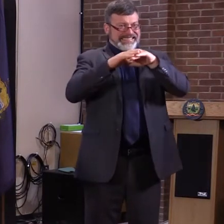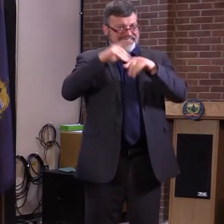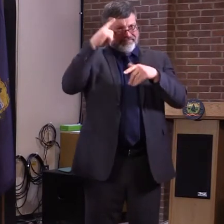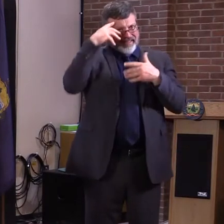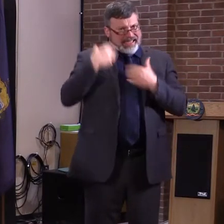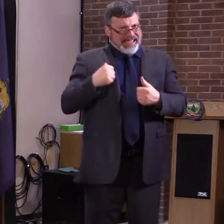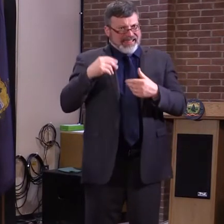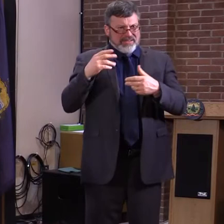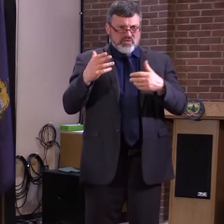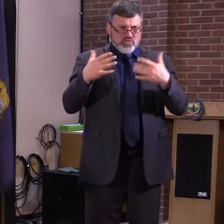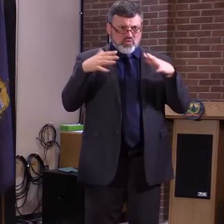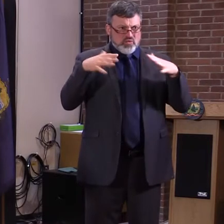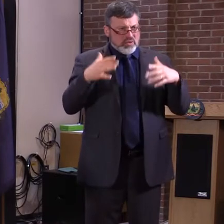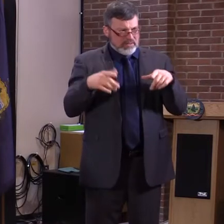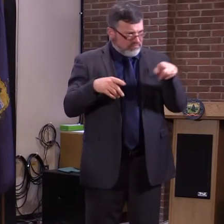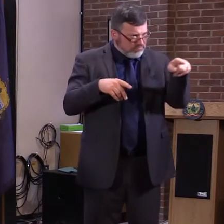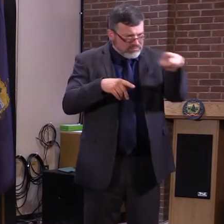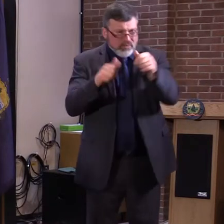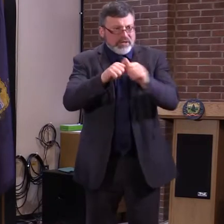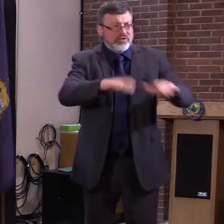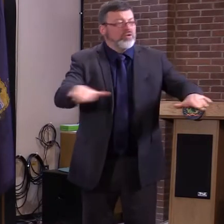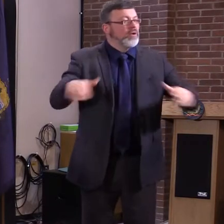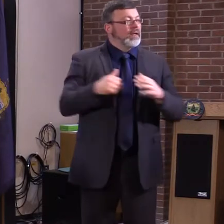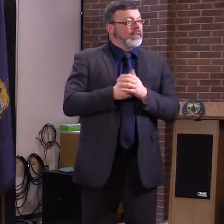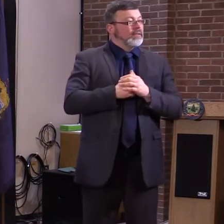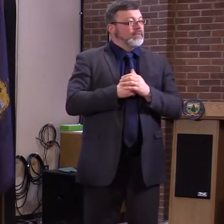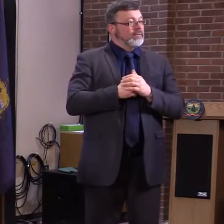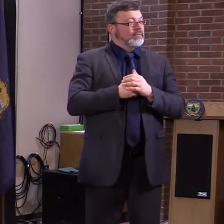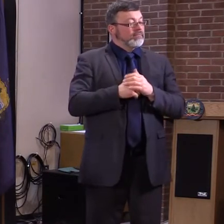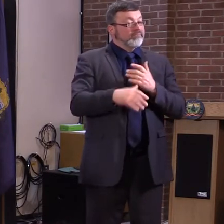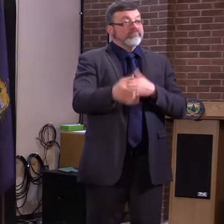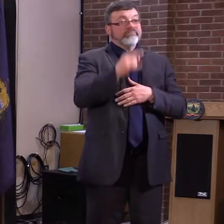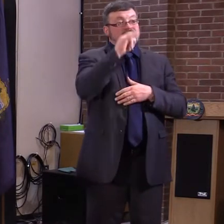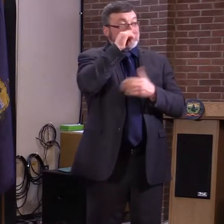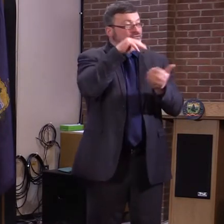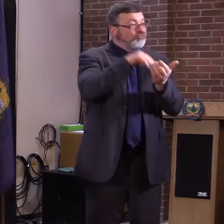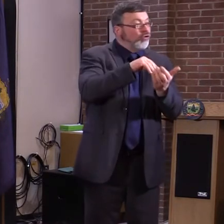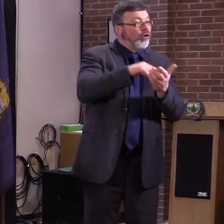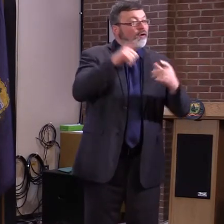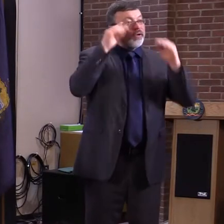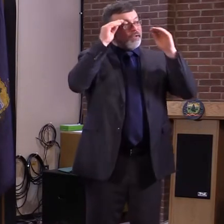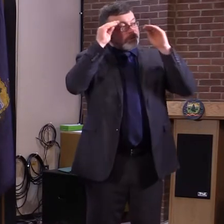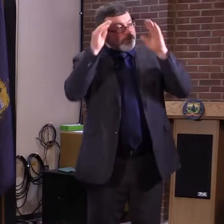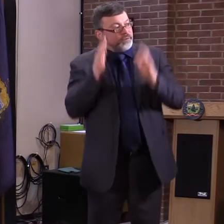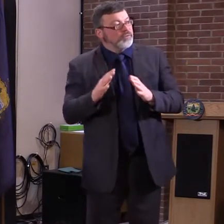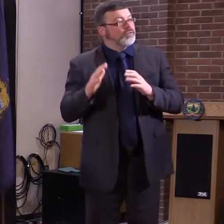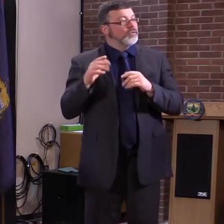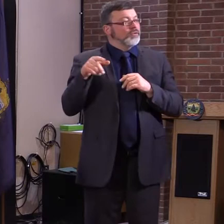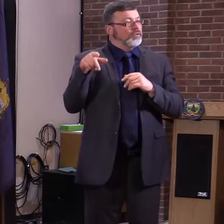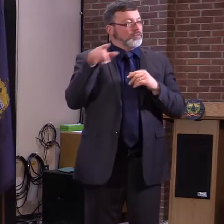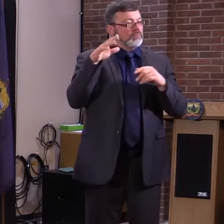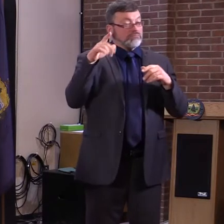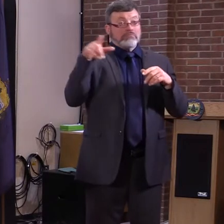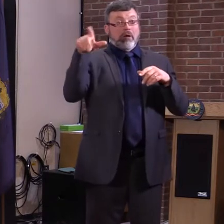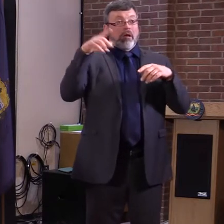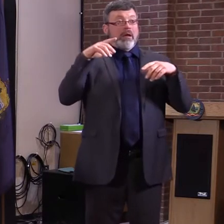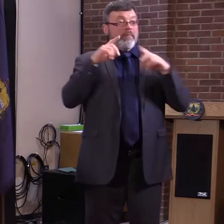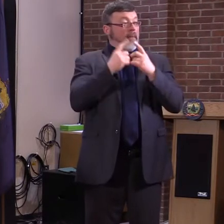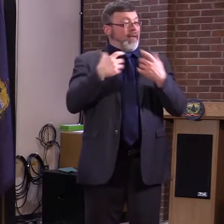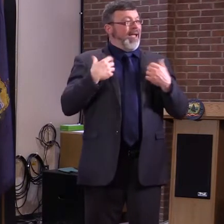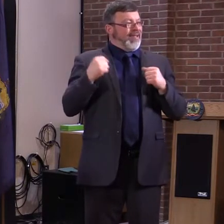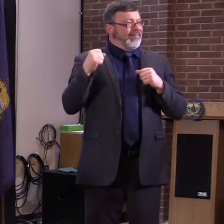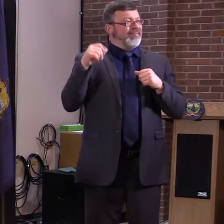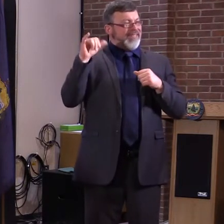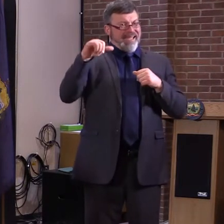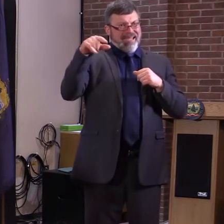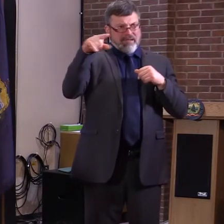from pediatricians, teachers, parents, and our Department of Children and Families that our younger Vermonters